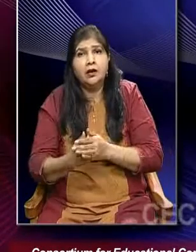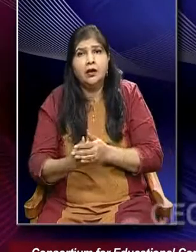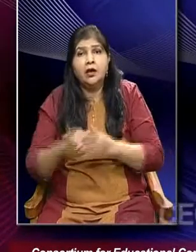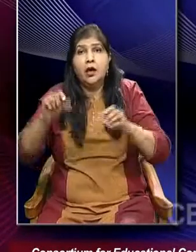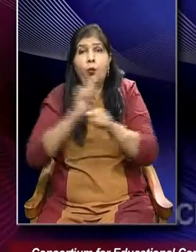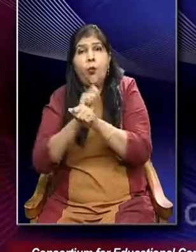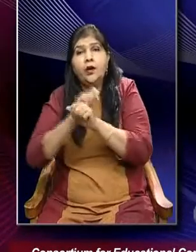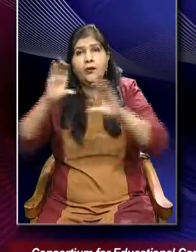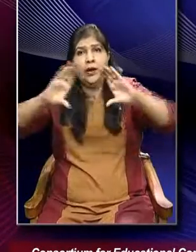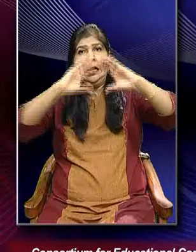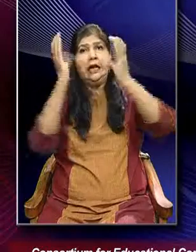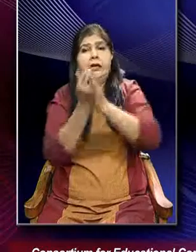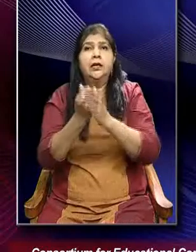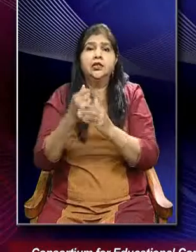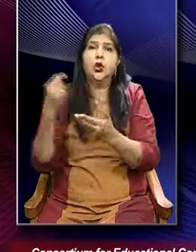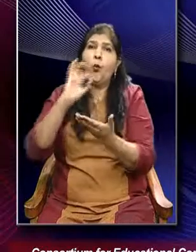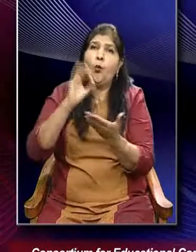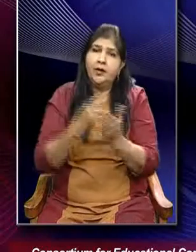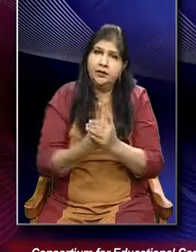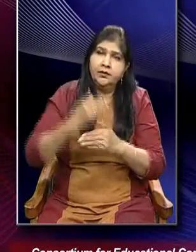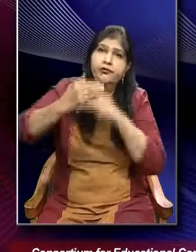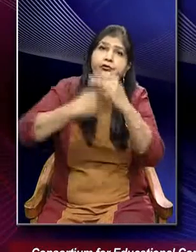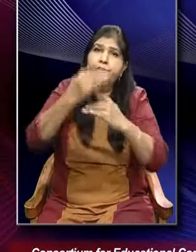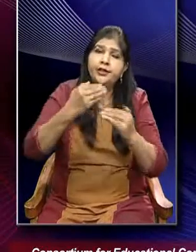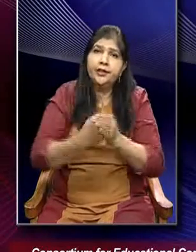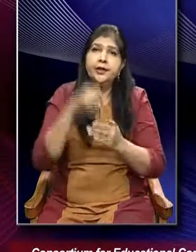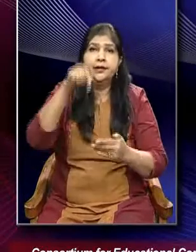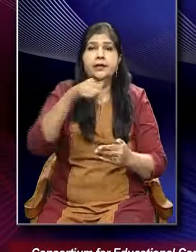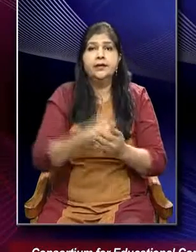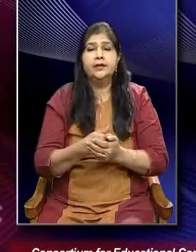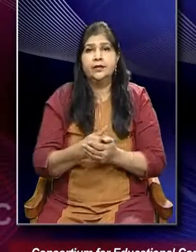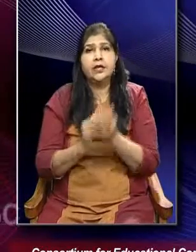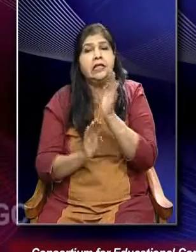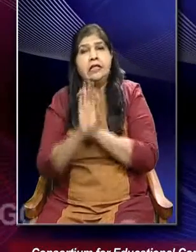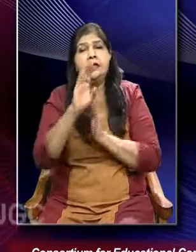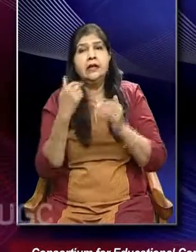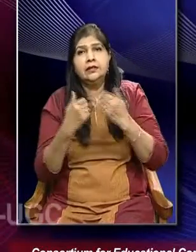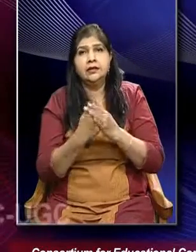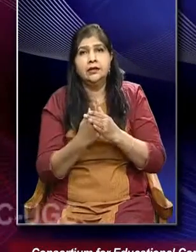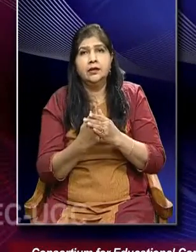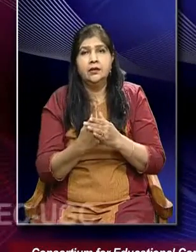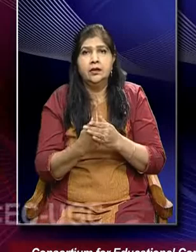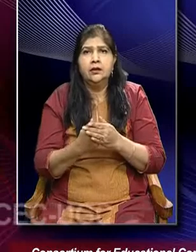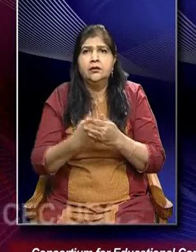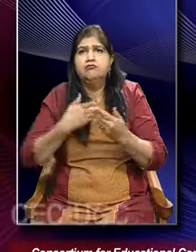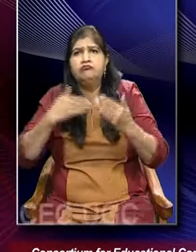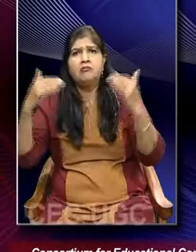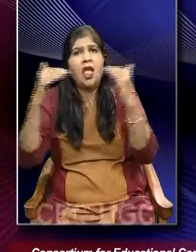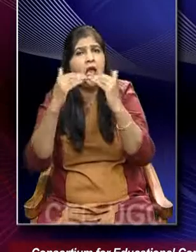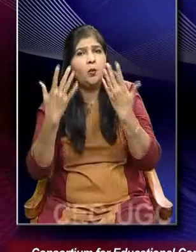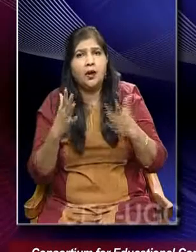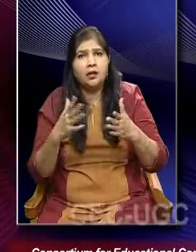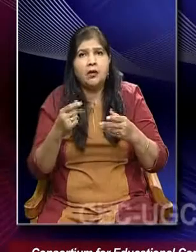international organizations. Further, there is rising inequality. The